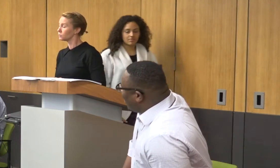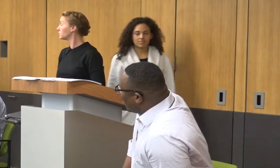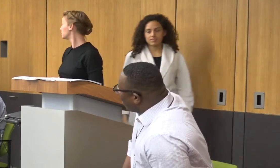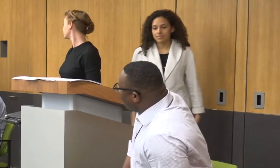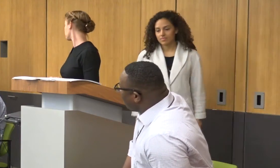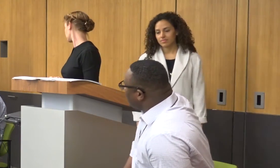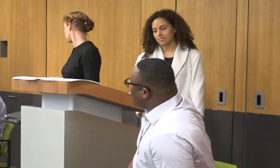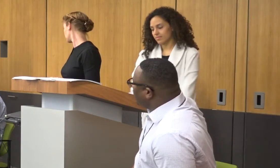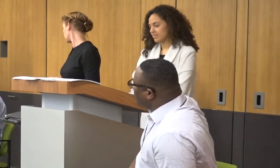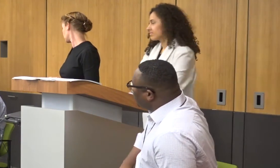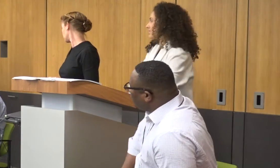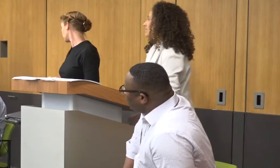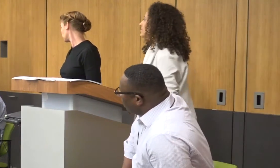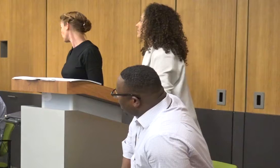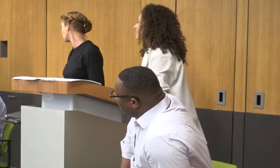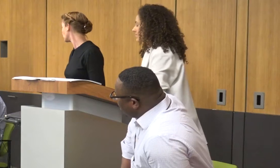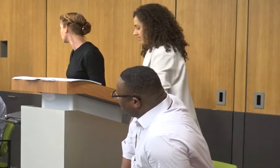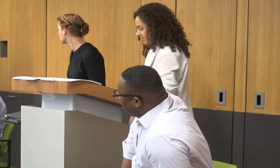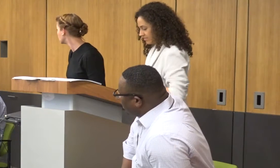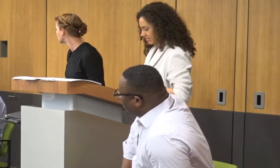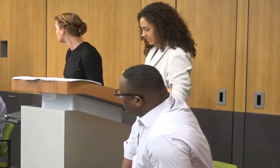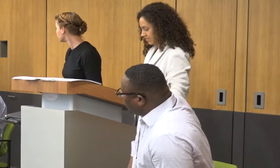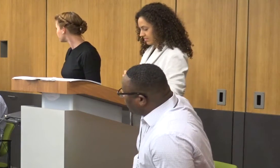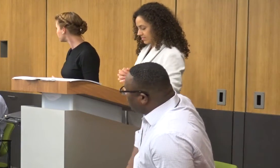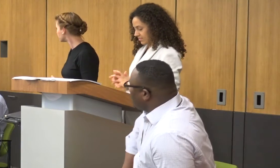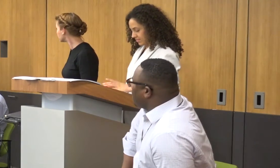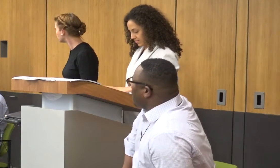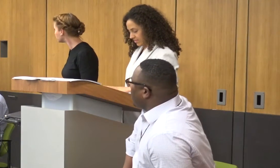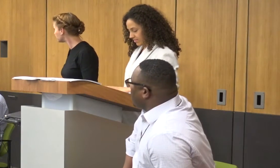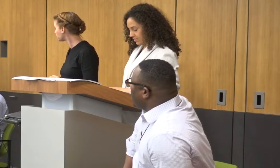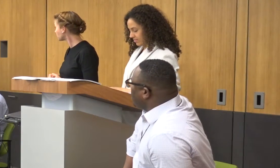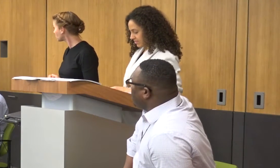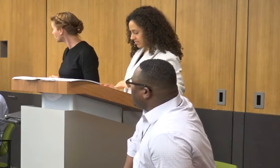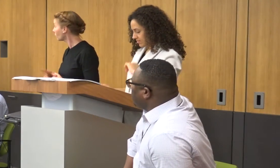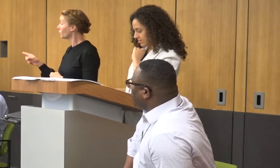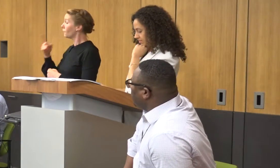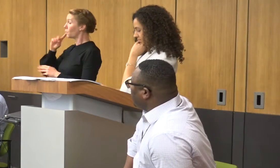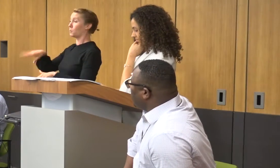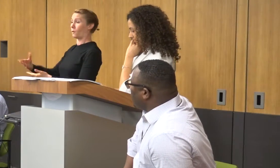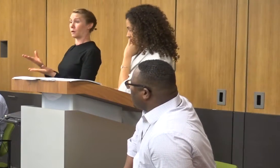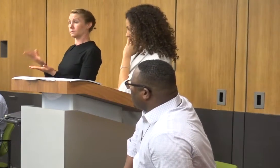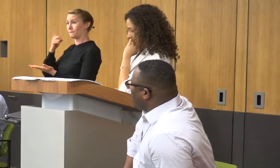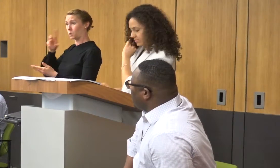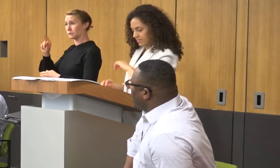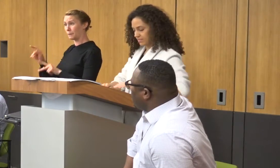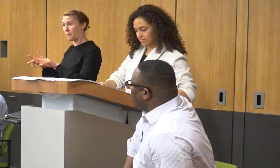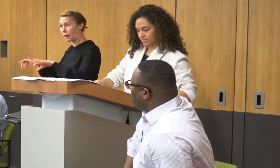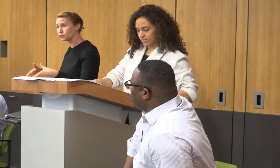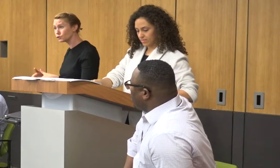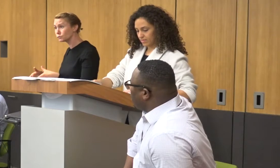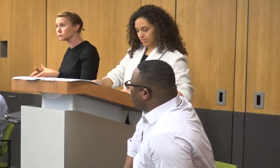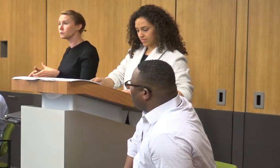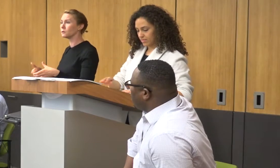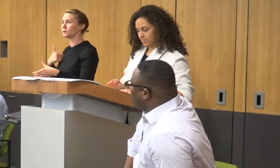Well, I think that like something that has been like in terms of especially serving a disability population, I think something that